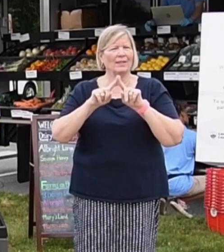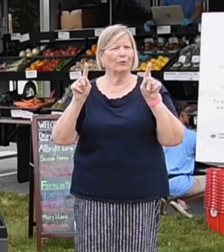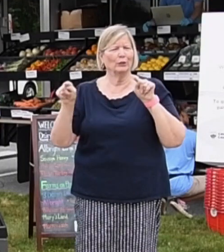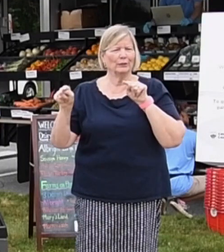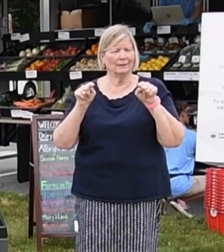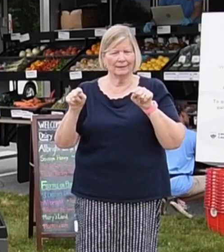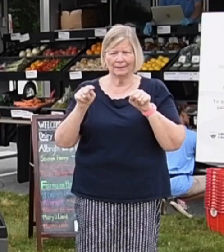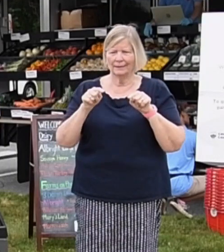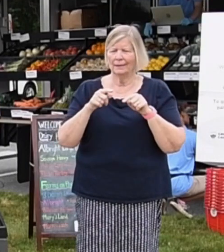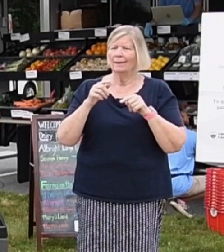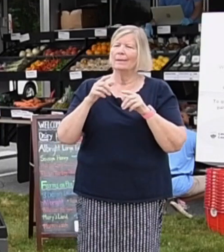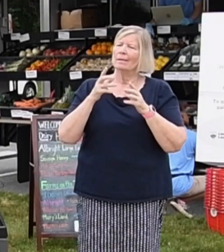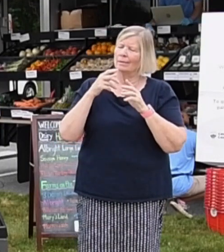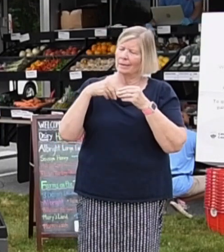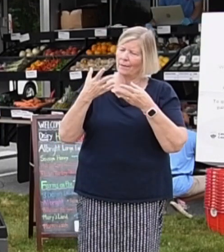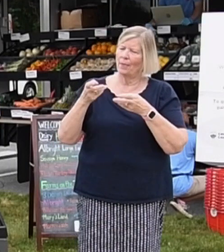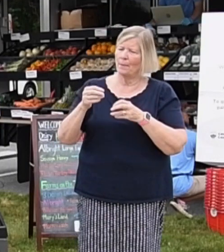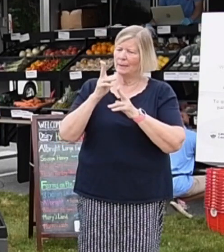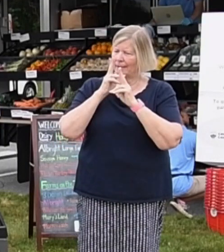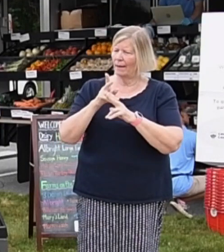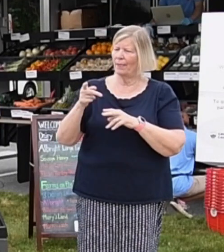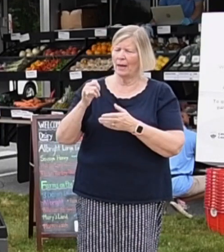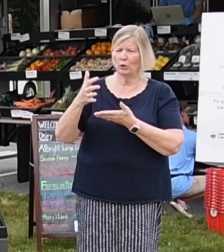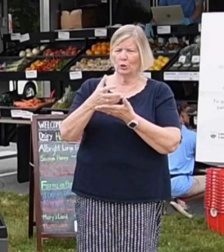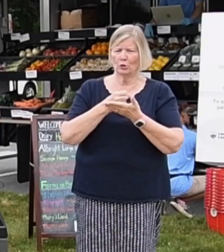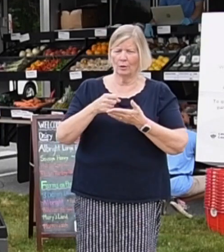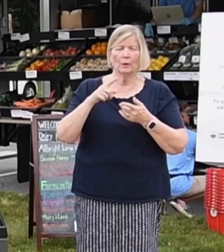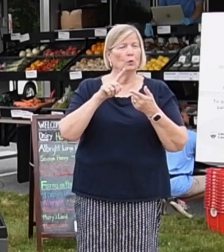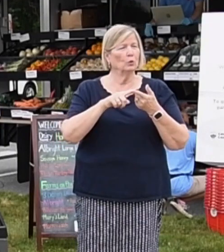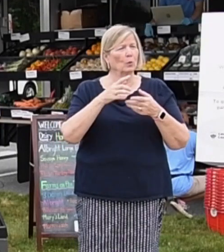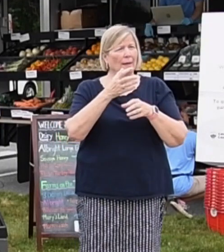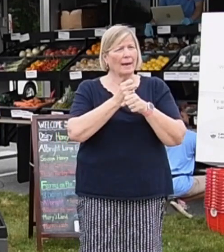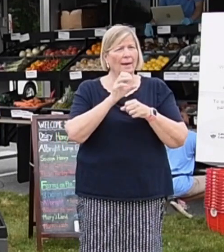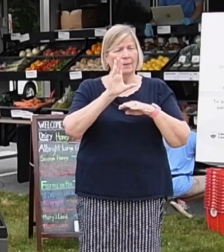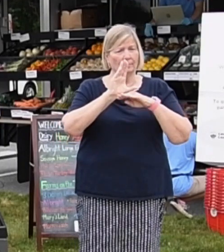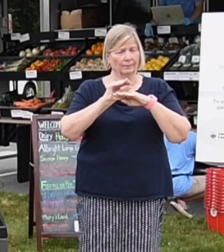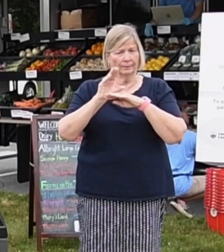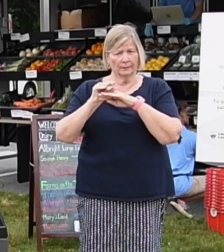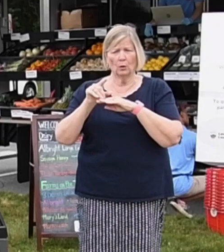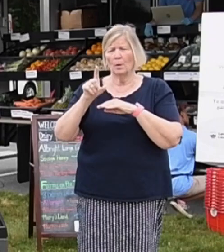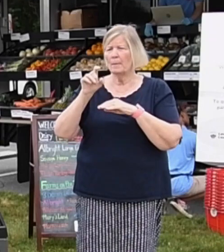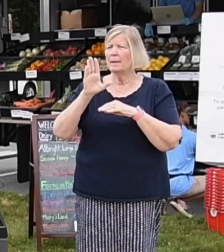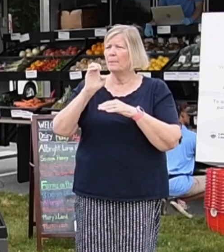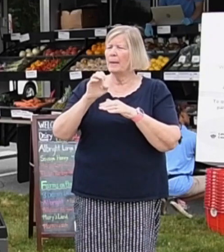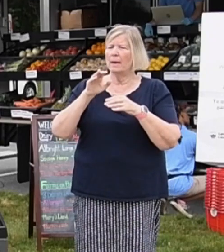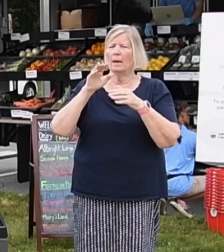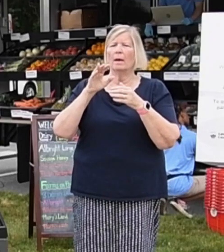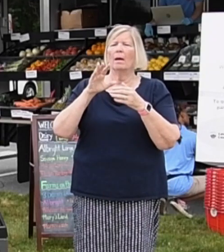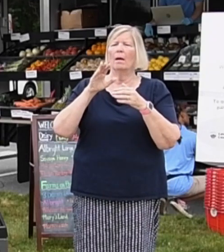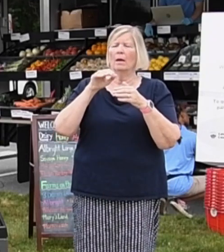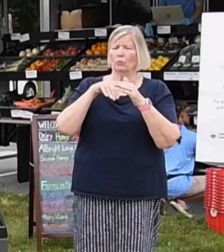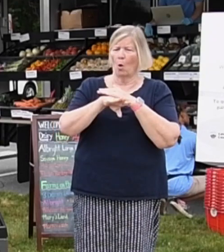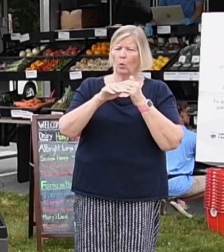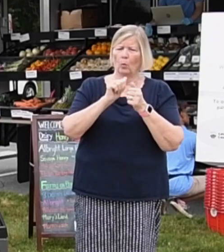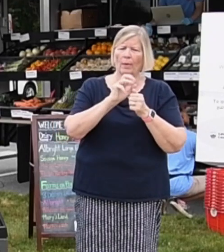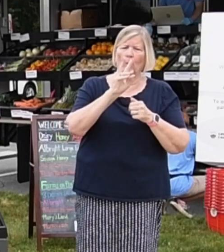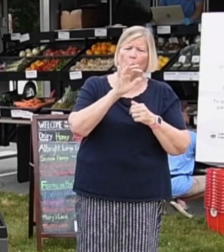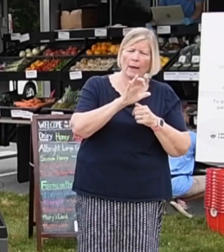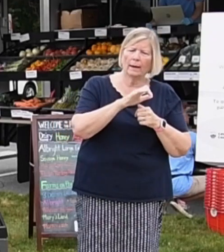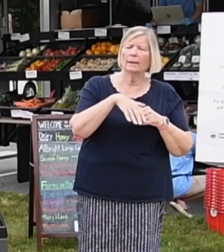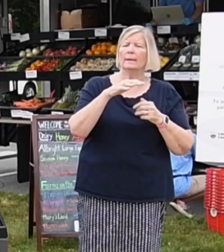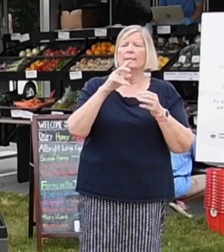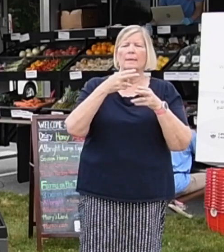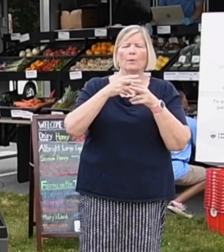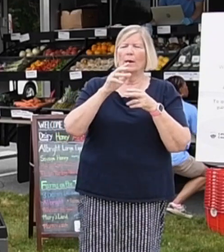qualify for the Roving Radish subsidy, you must be enrolled in one of the following programs within the past 12 months: SNAP, WIC, Temporary